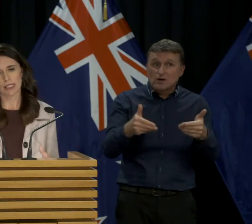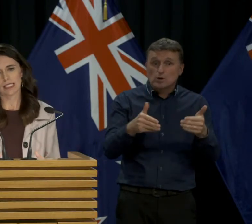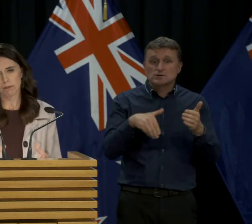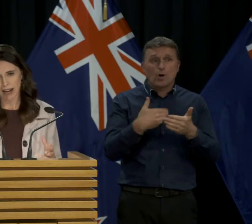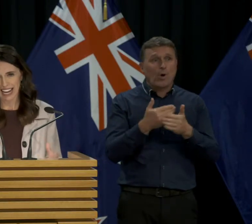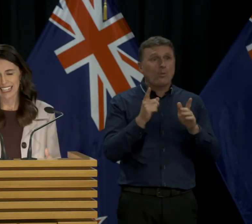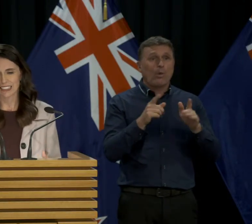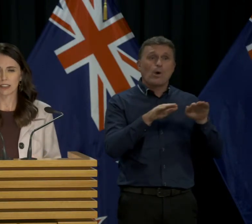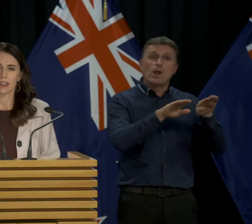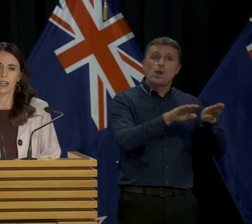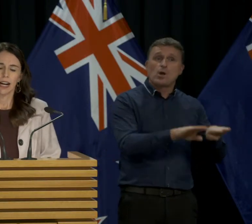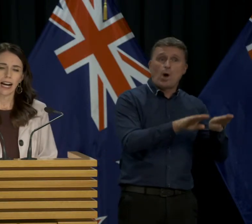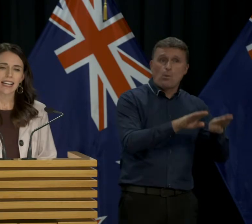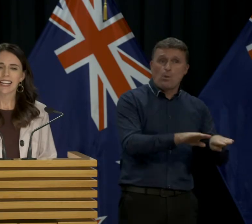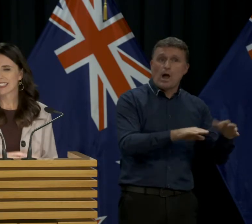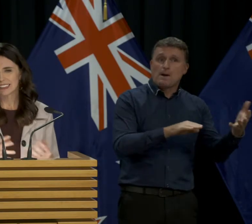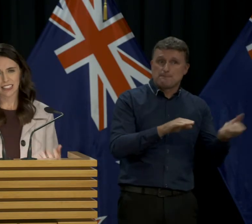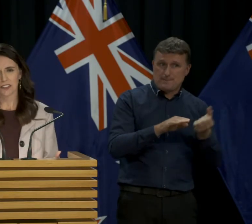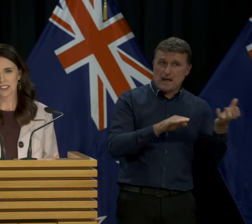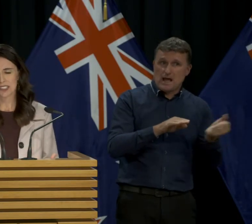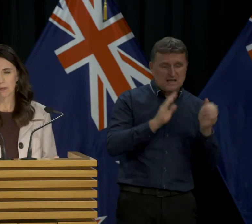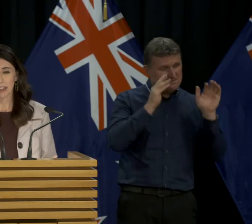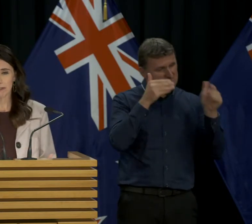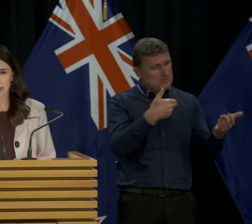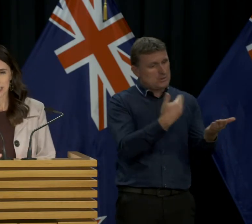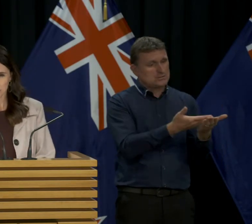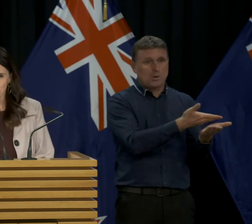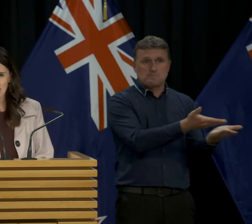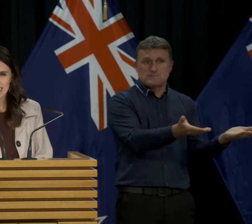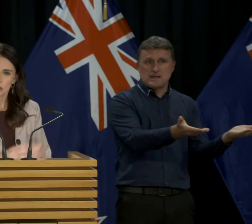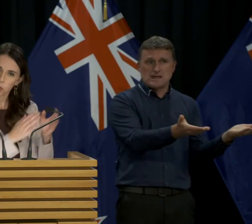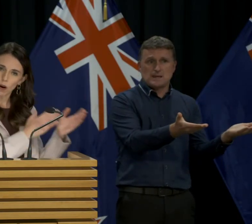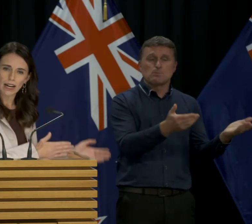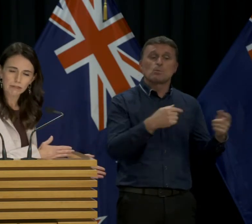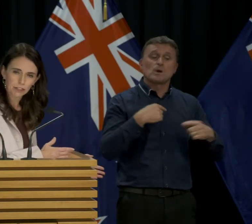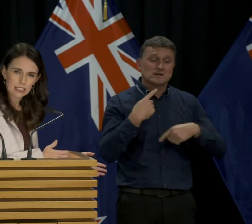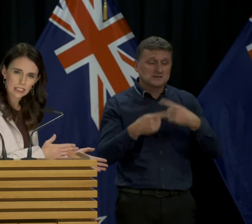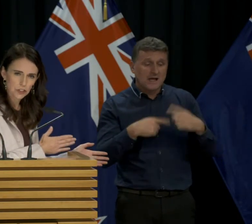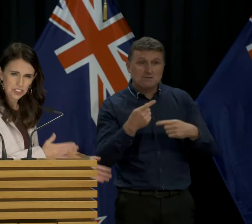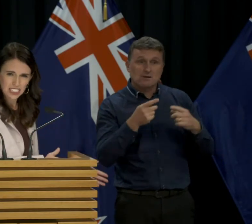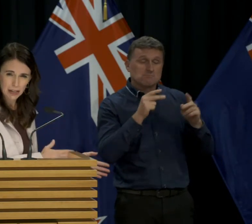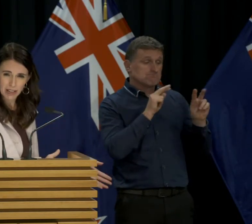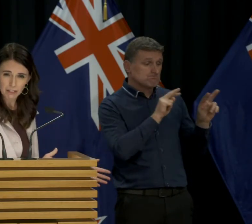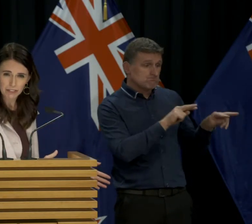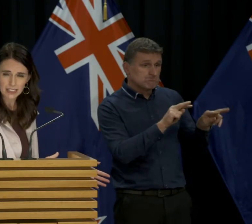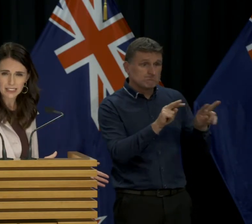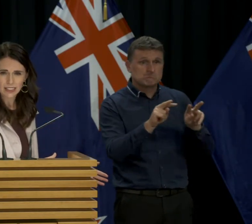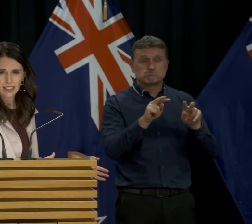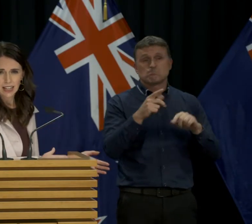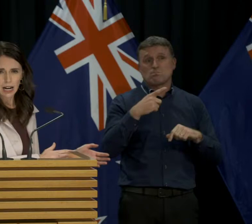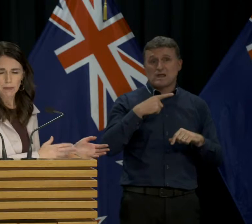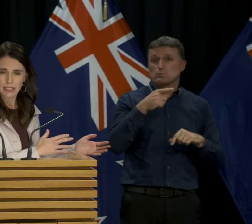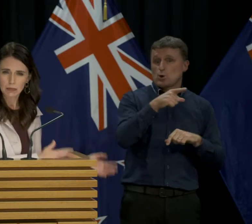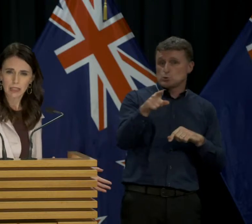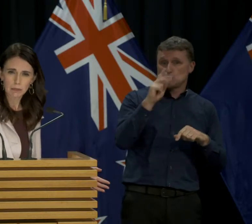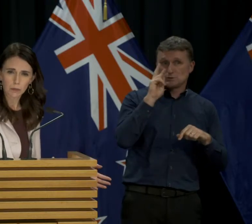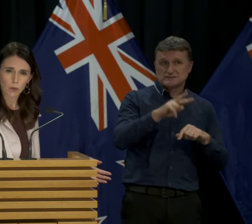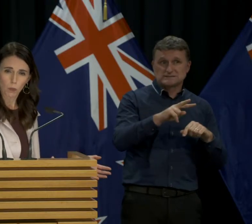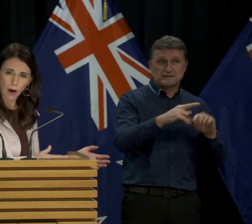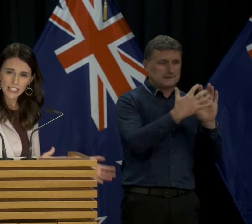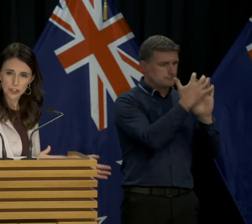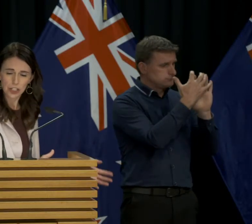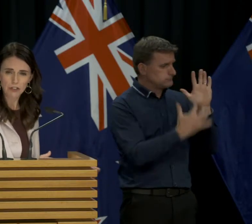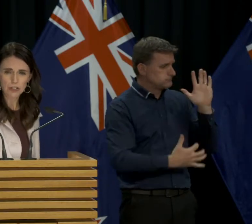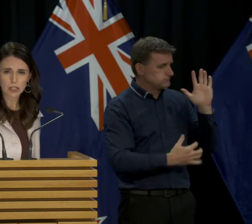the lowest paid. And that continues to be a focus for us. It's why, for instance, you see that manifest in the